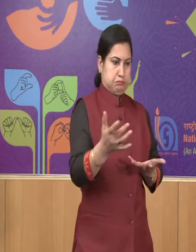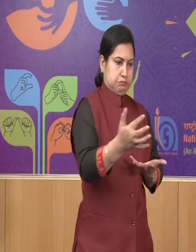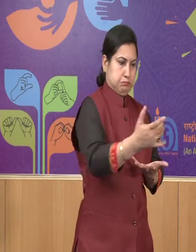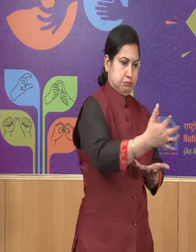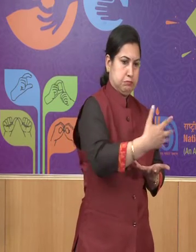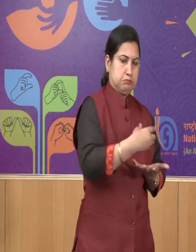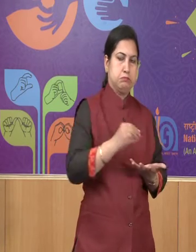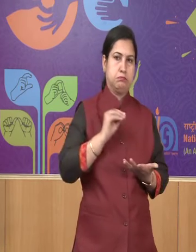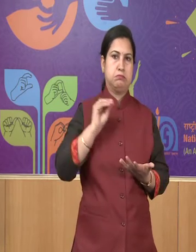possible.